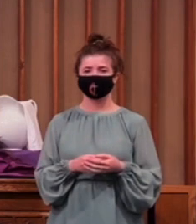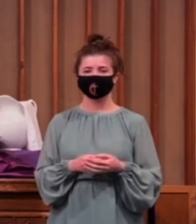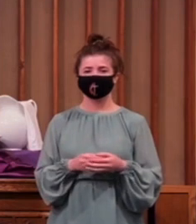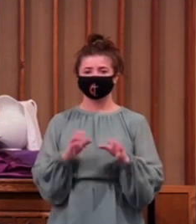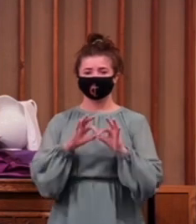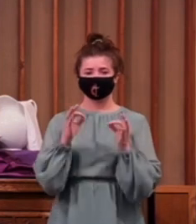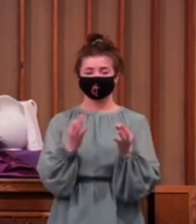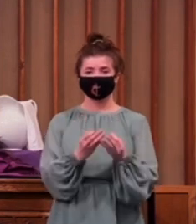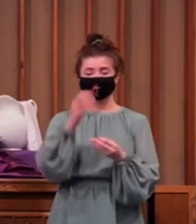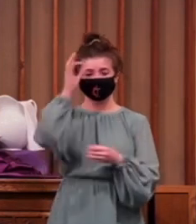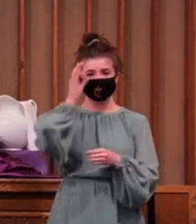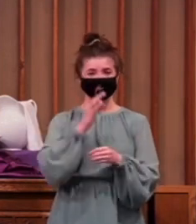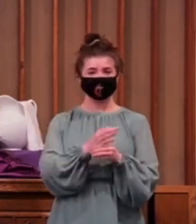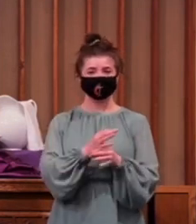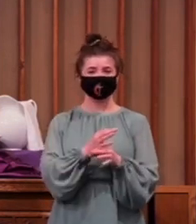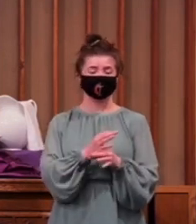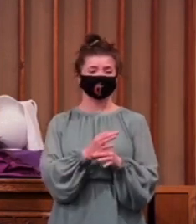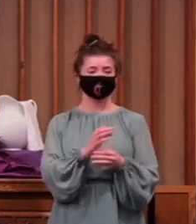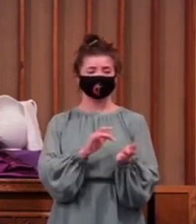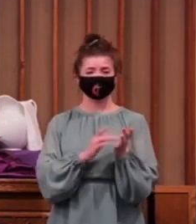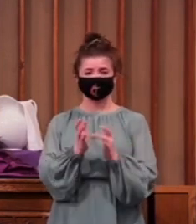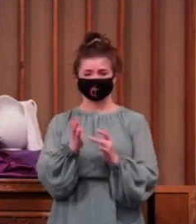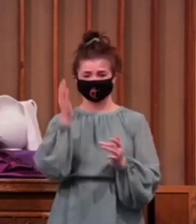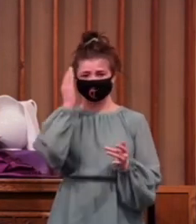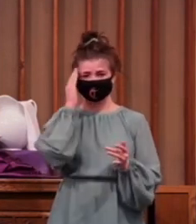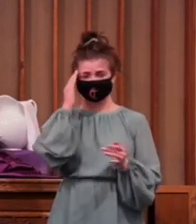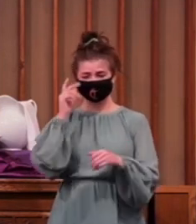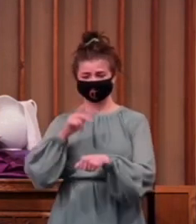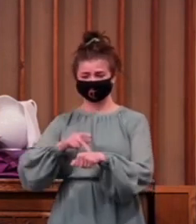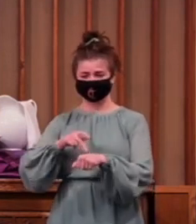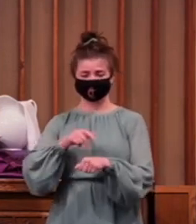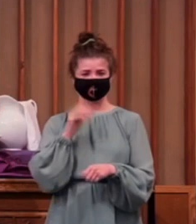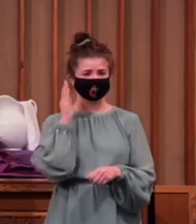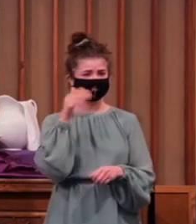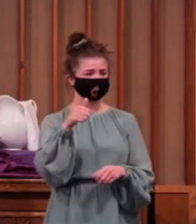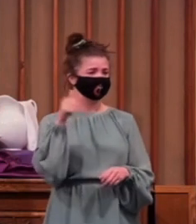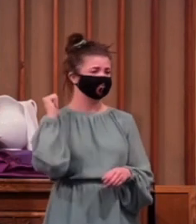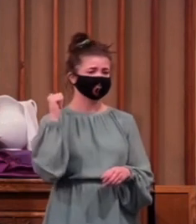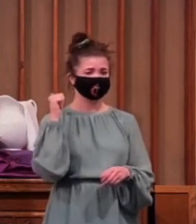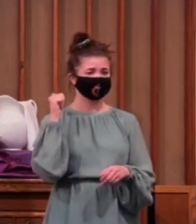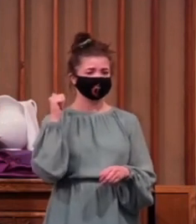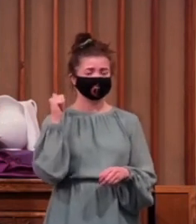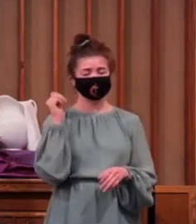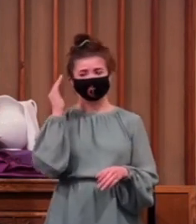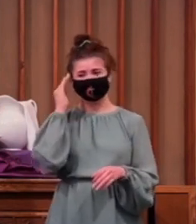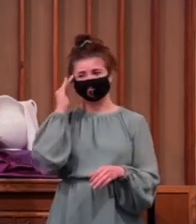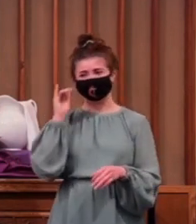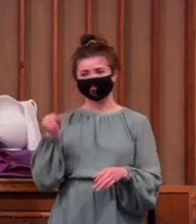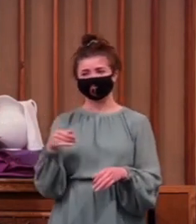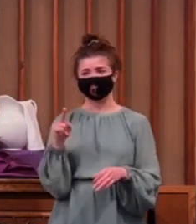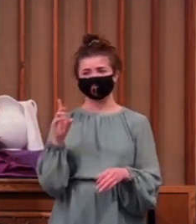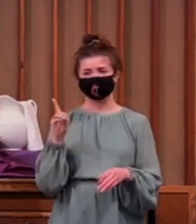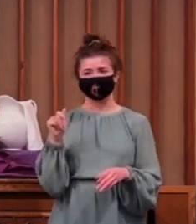Family of faith, Jesus knew that Peter would deny. He knew that Judas would betray, and he